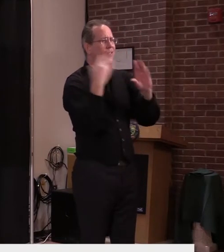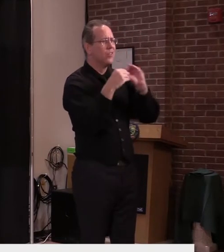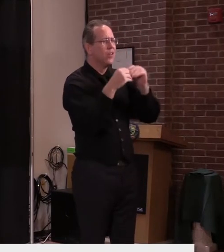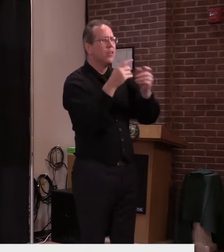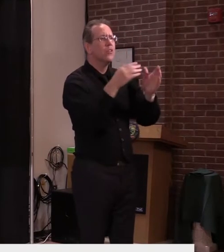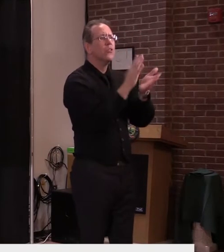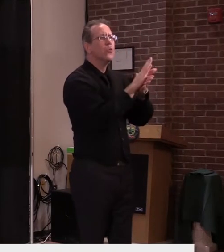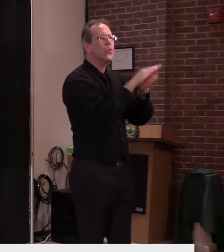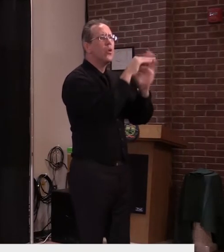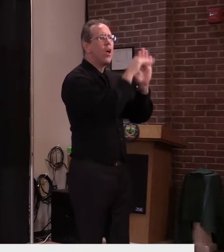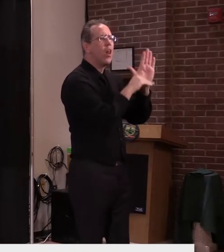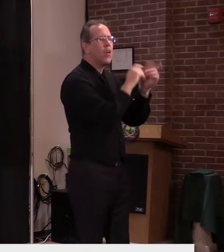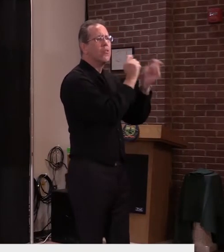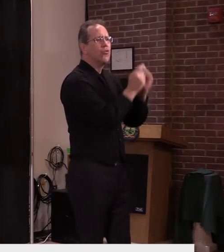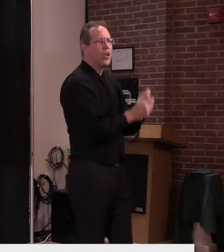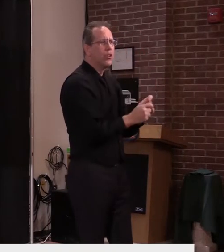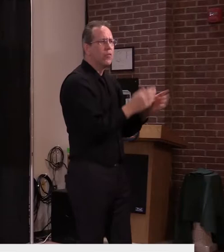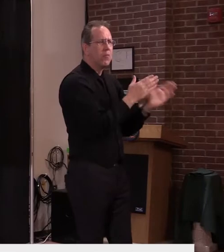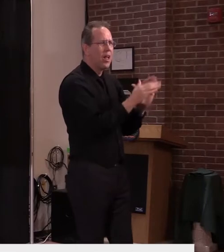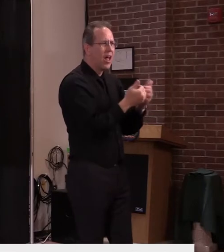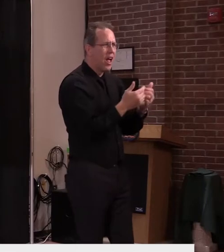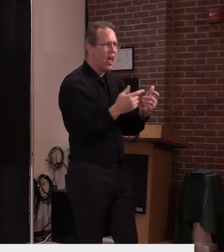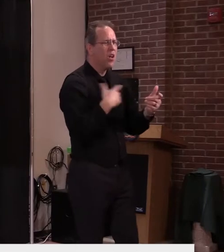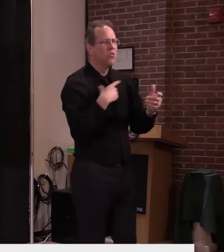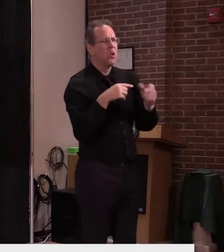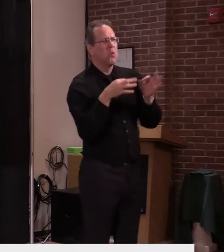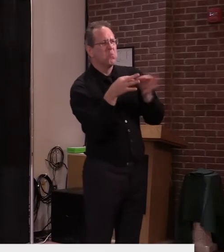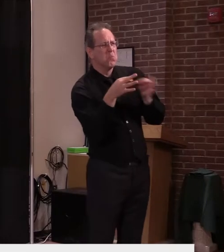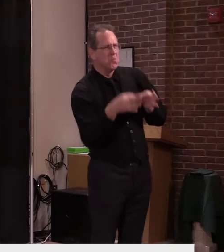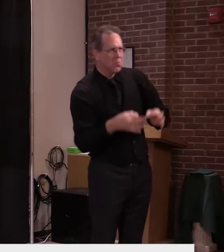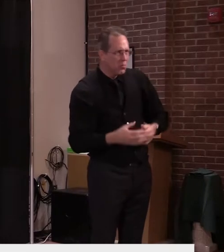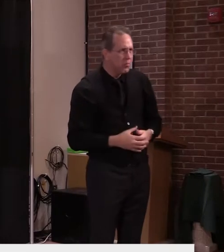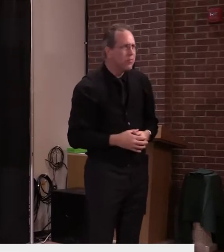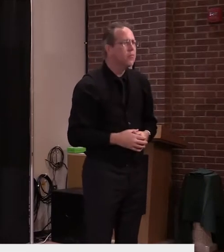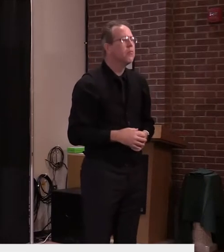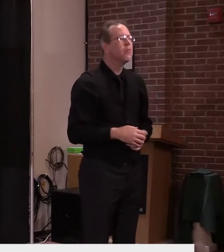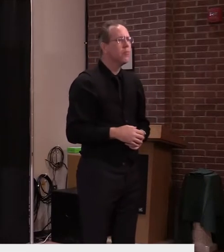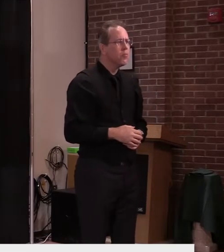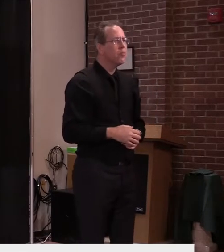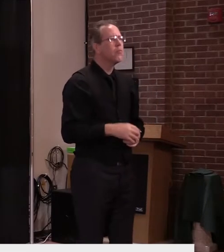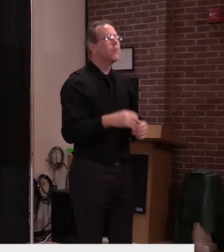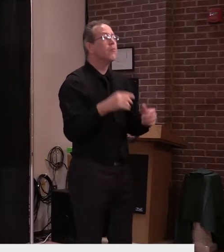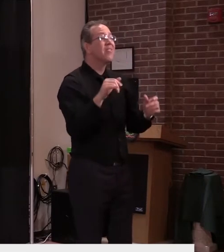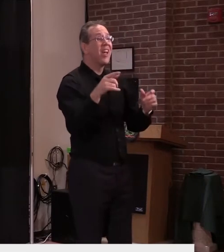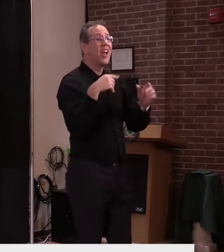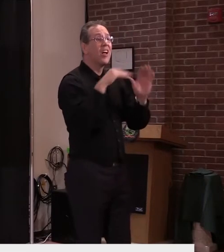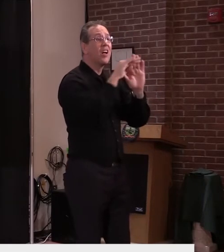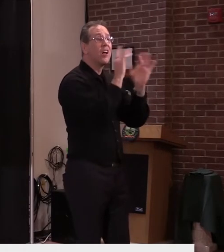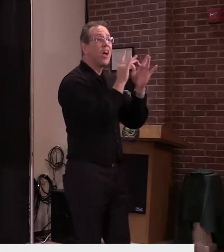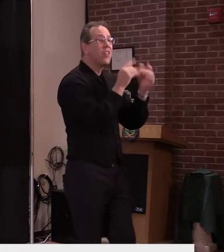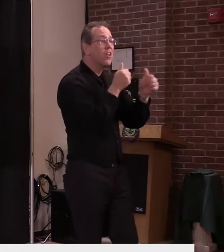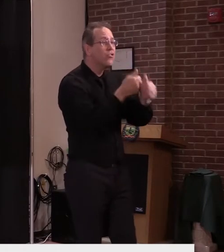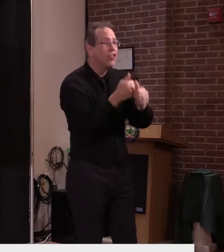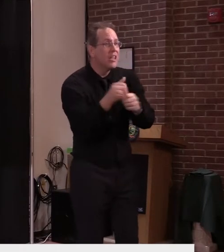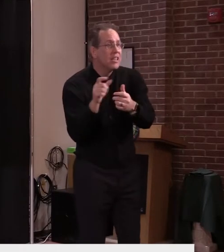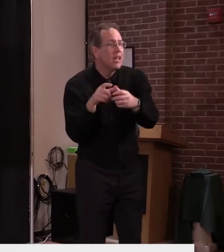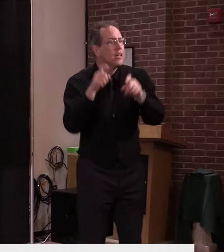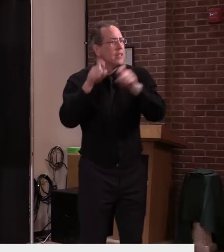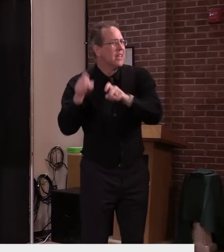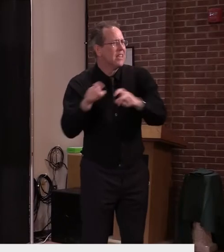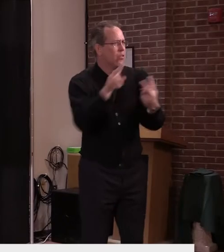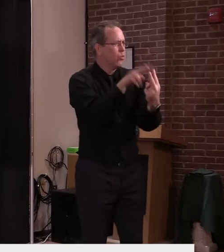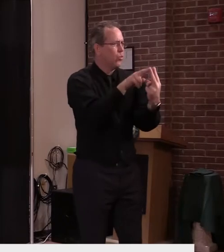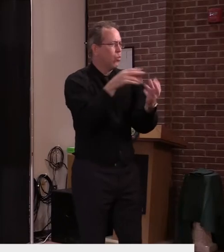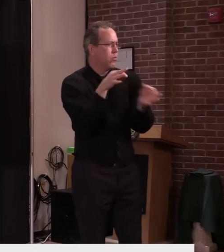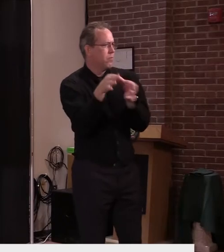schools, mainly changes to both contact tracing and testing. I thought I'd start off today by explaining some of the background on